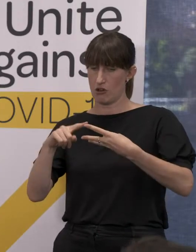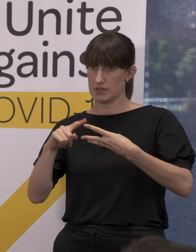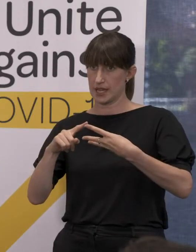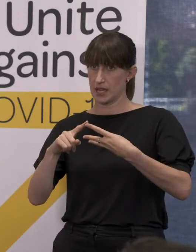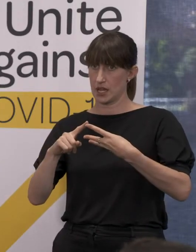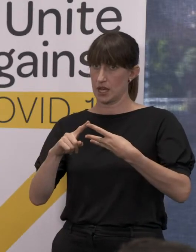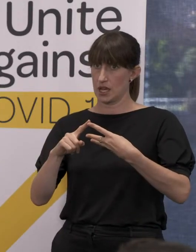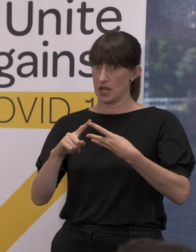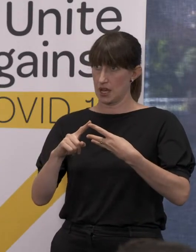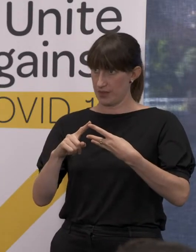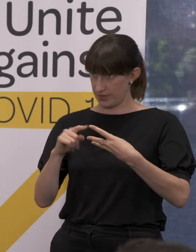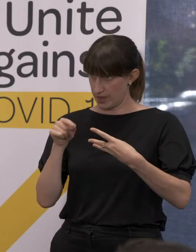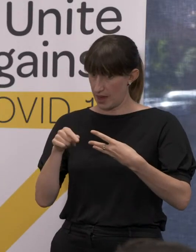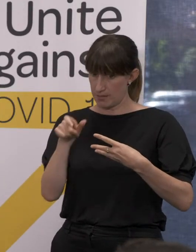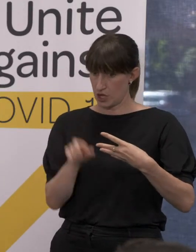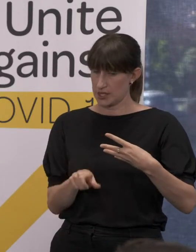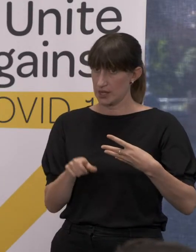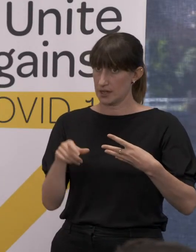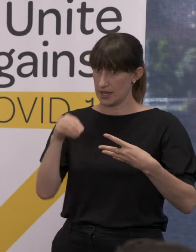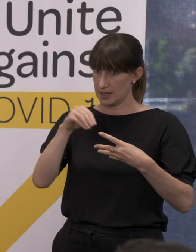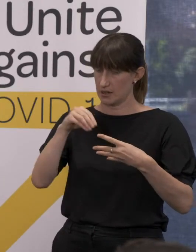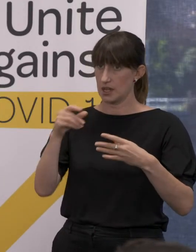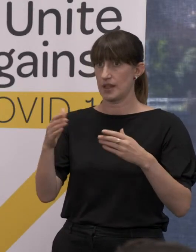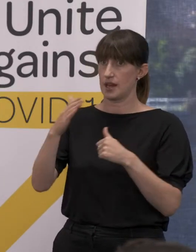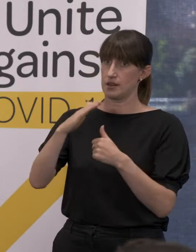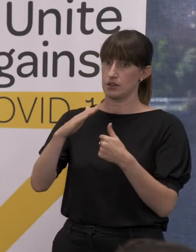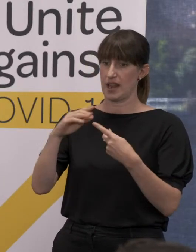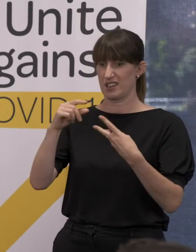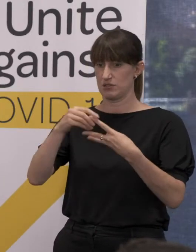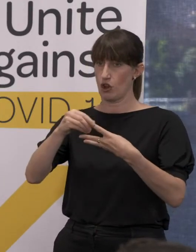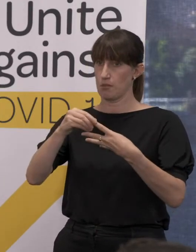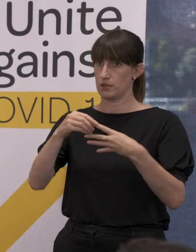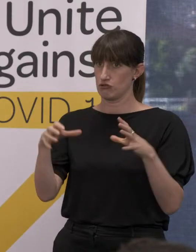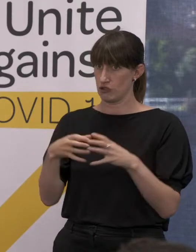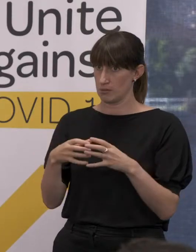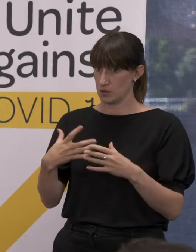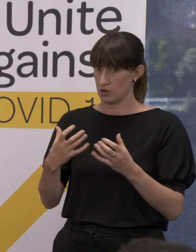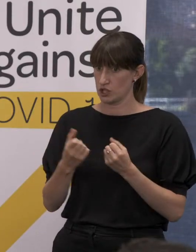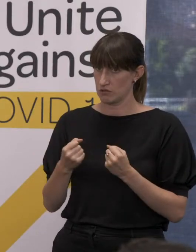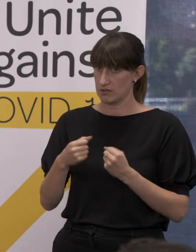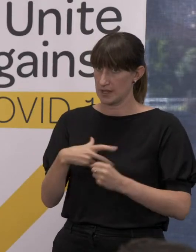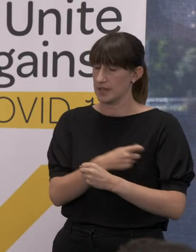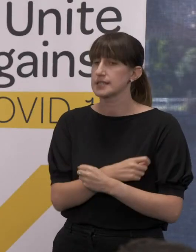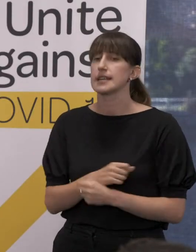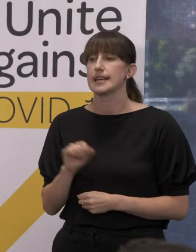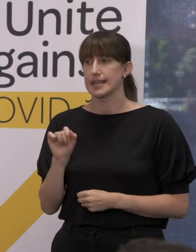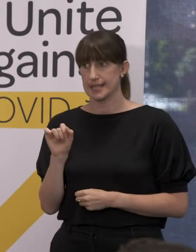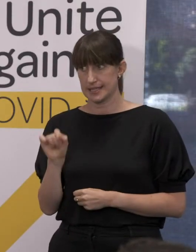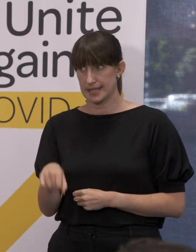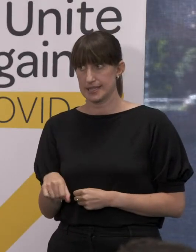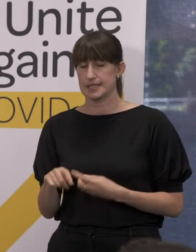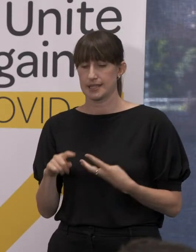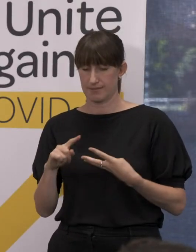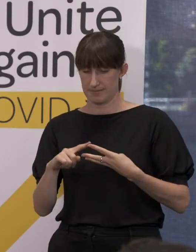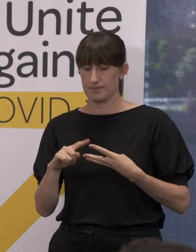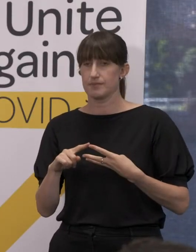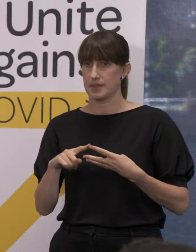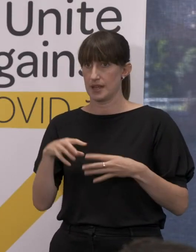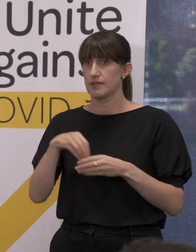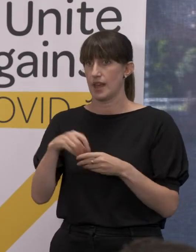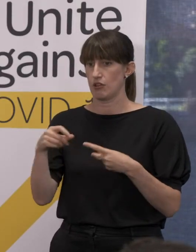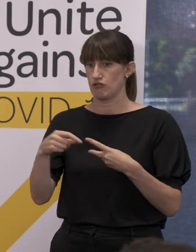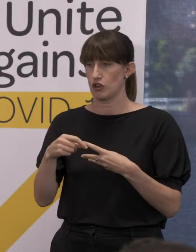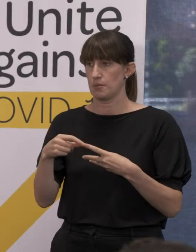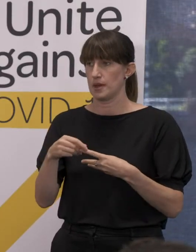and actually that cohort is now about 16,500 people, partly because with the rolling in of new people